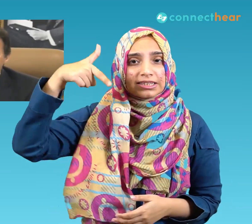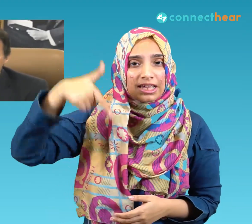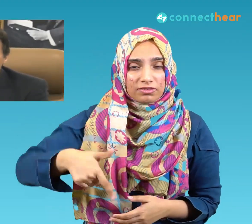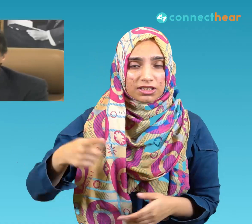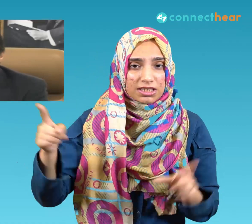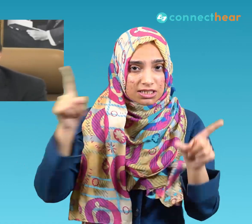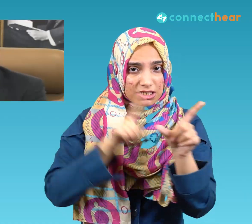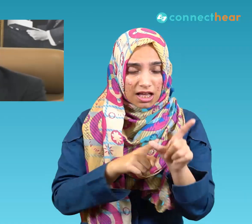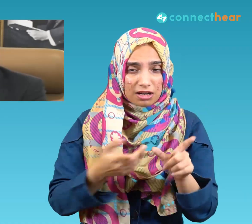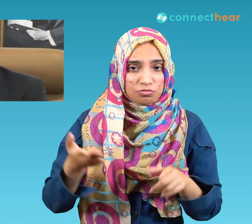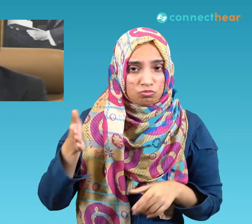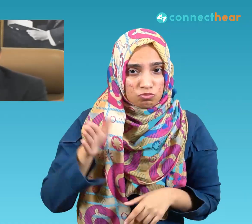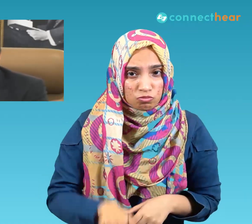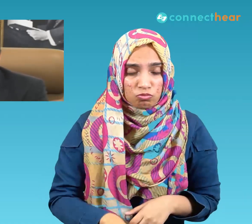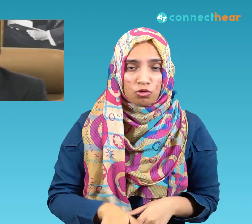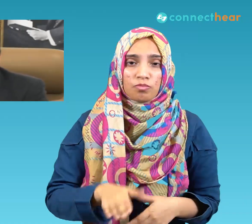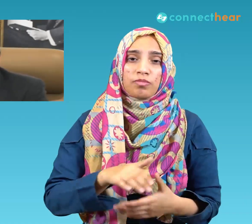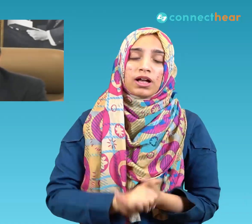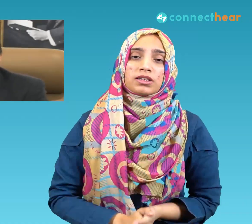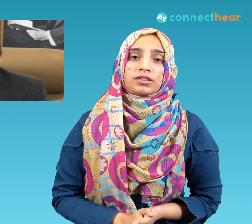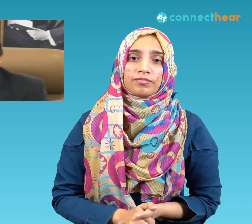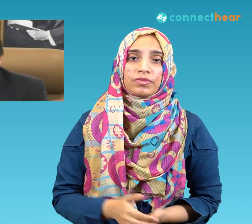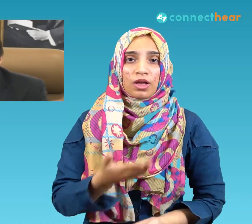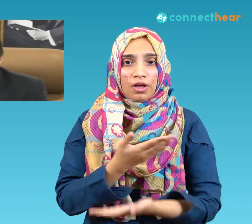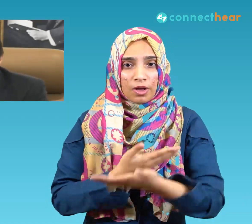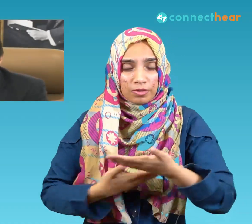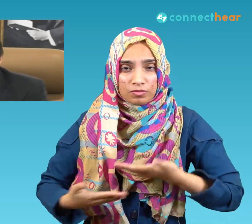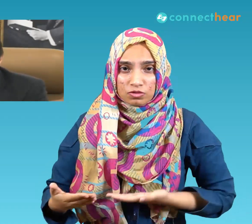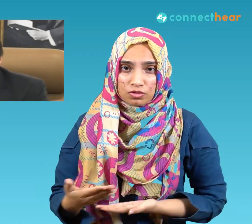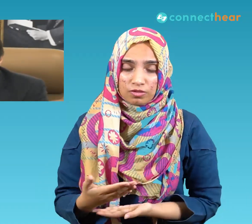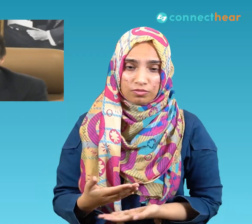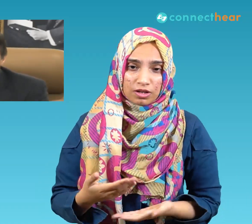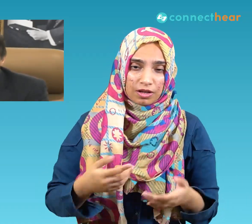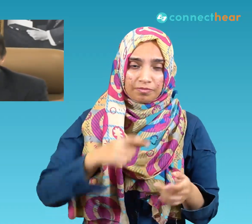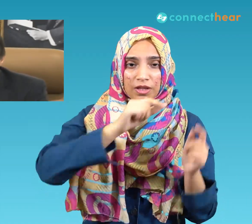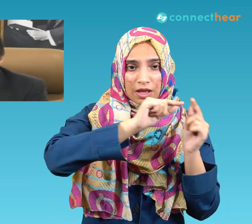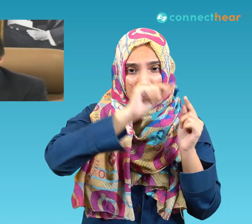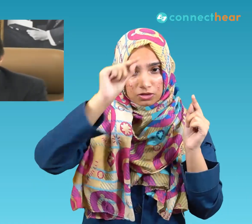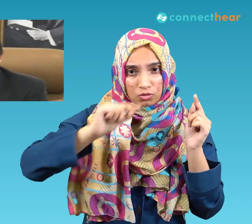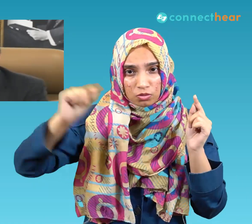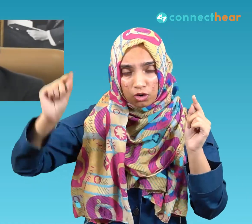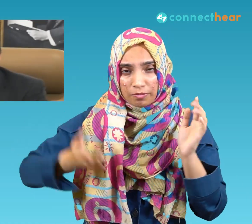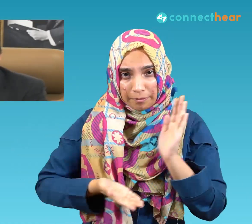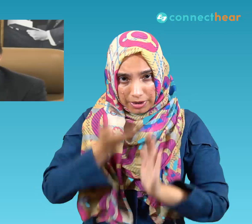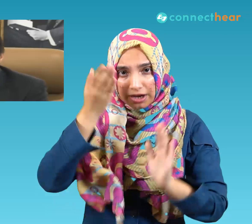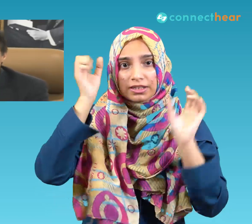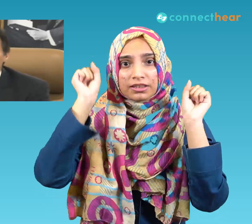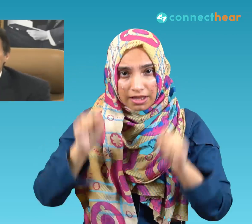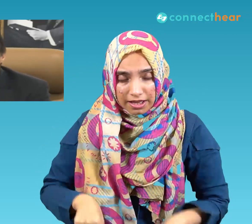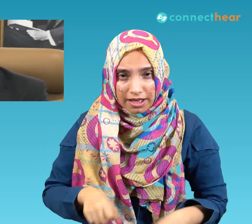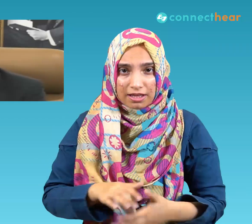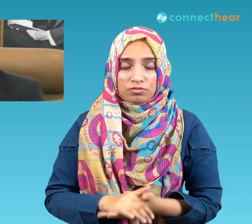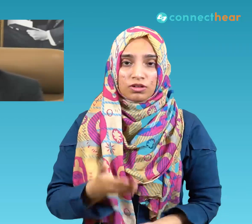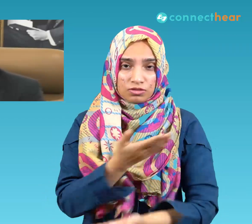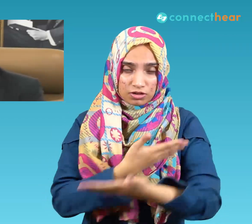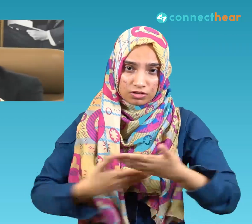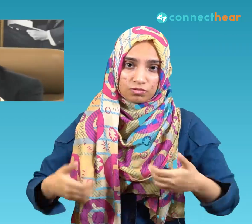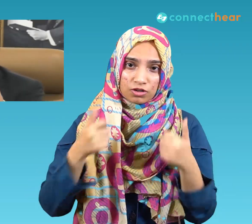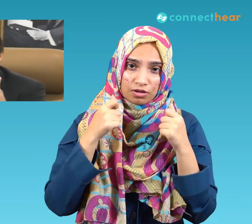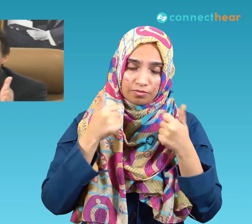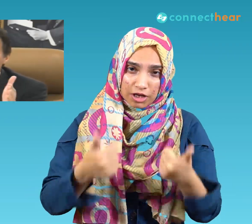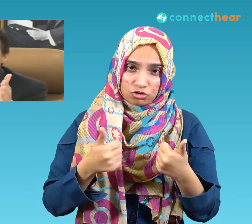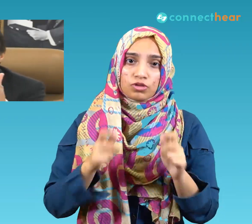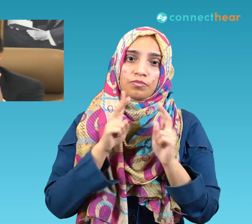the last quarter, we had a current account surplus. This is after 17 years, so this was a big achievement, and